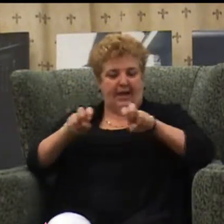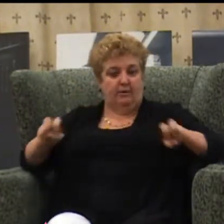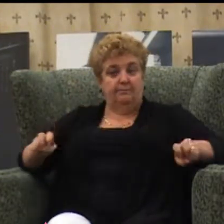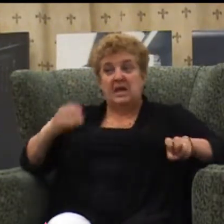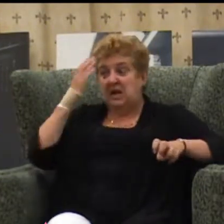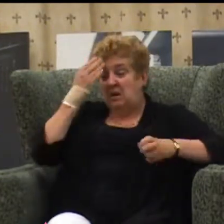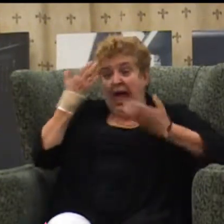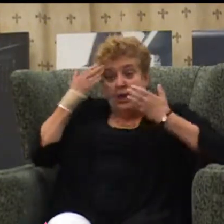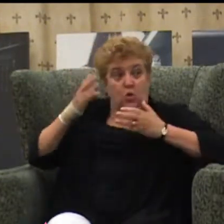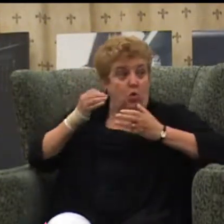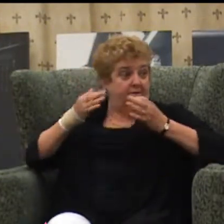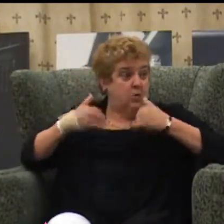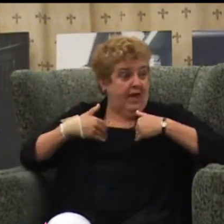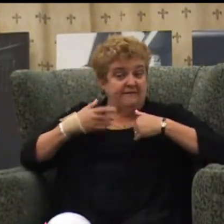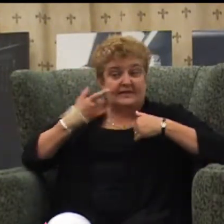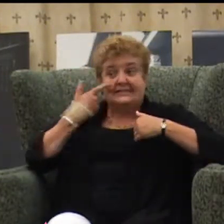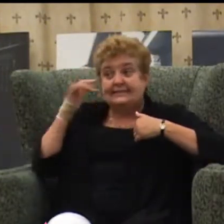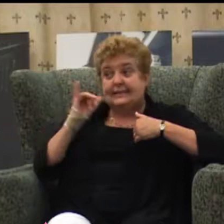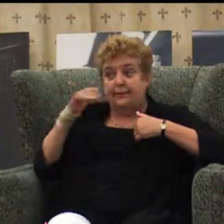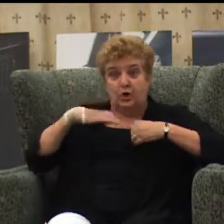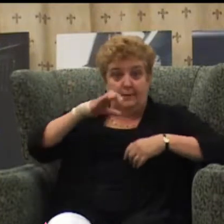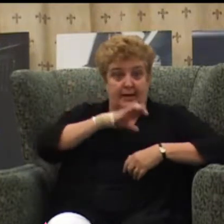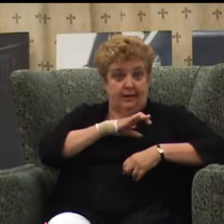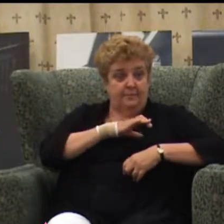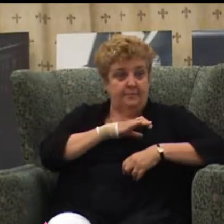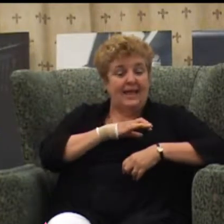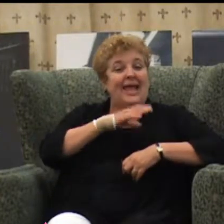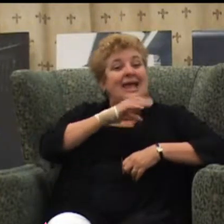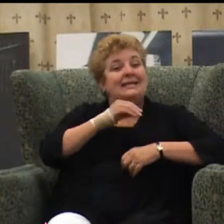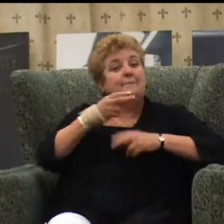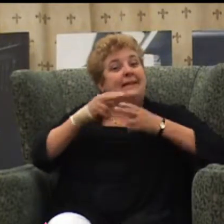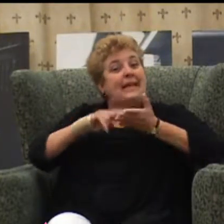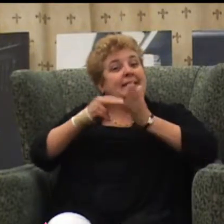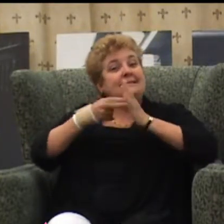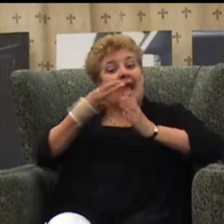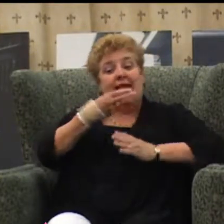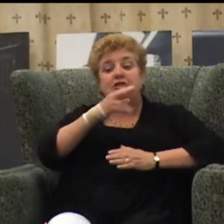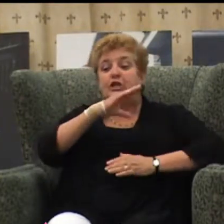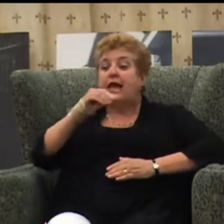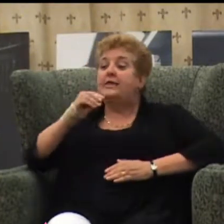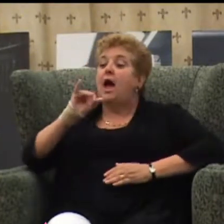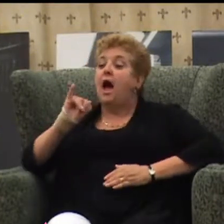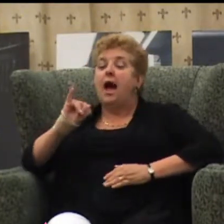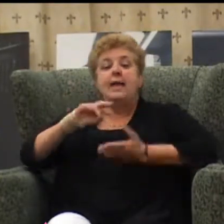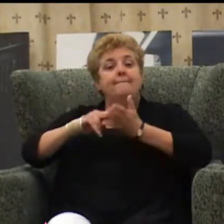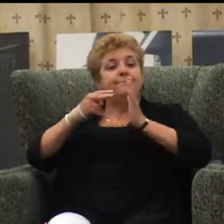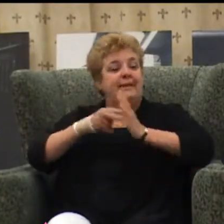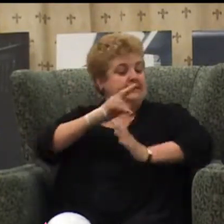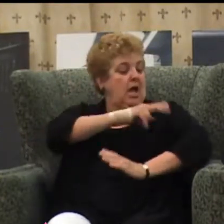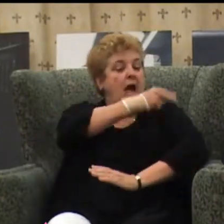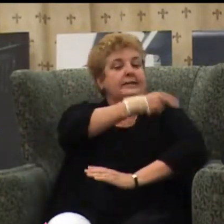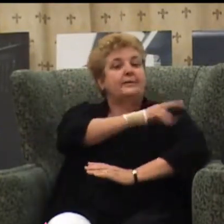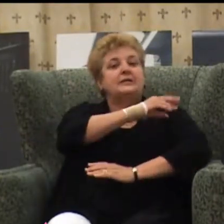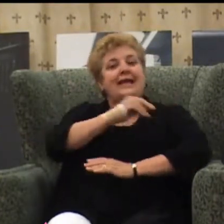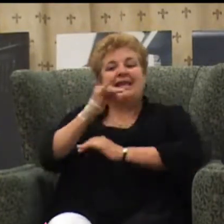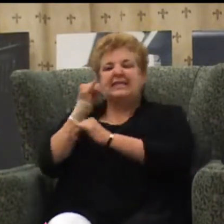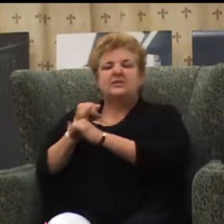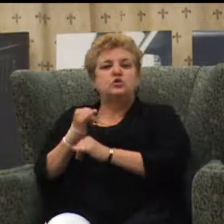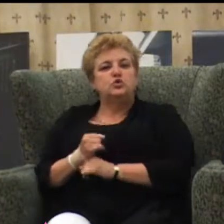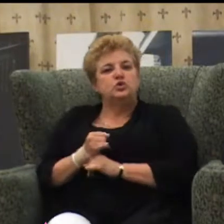a similar committee here, but it stands for Hospitals and Institutions. And it's a committee of Alcoholics Anonymous that brings meetings into prisons and